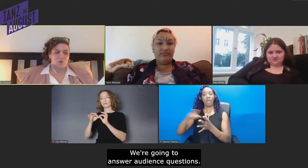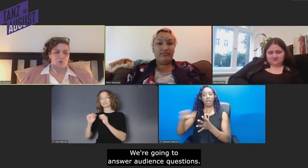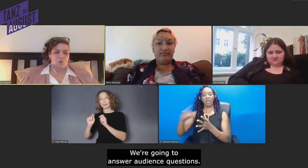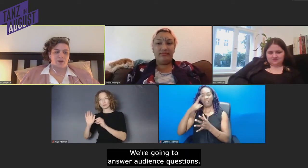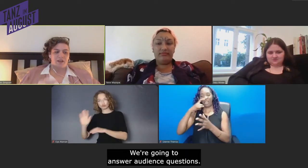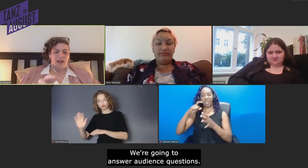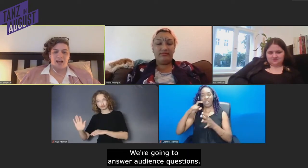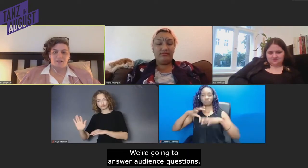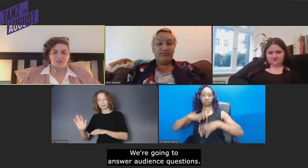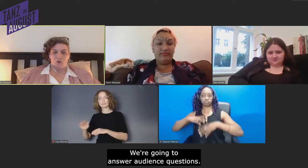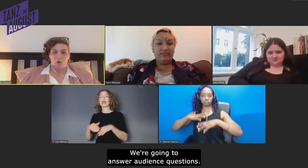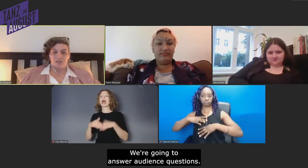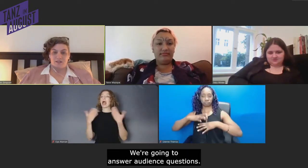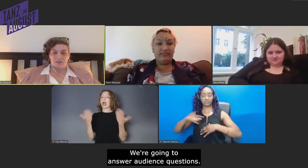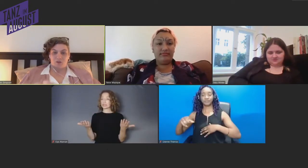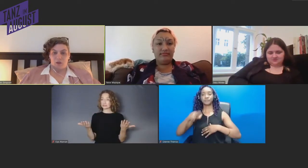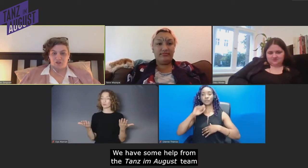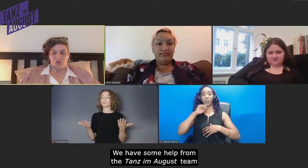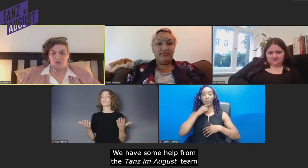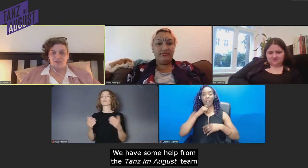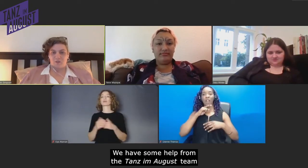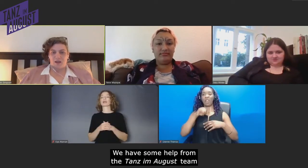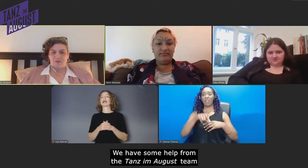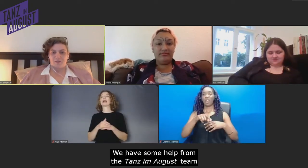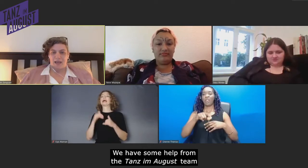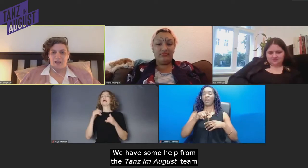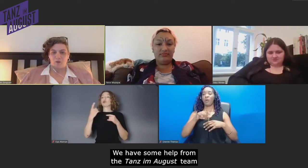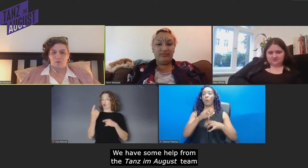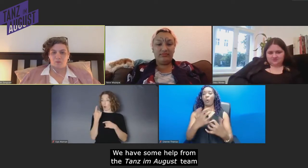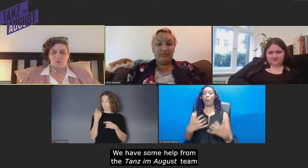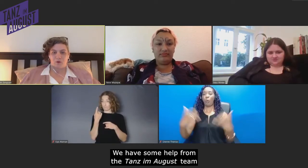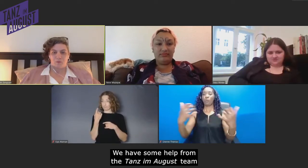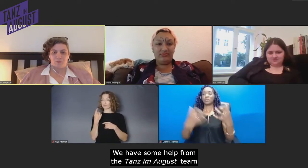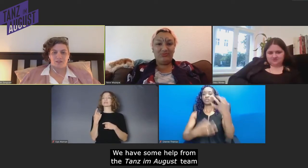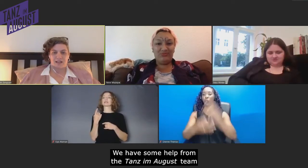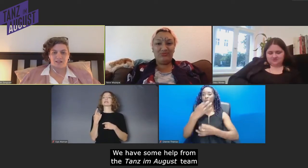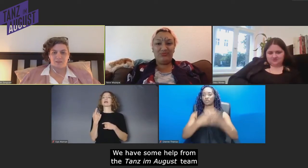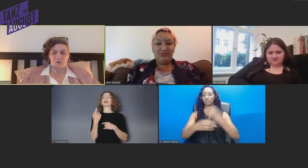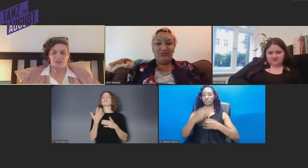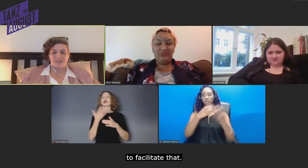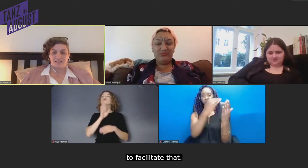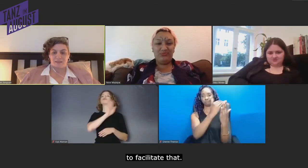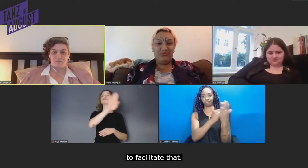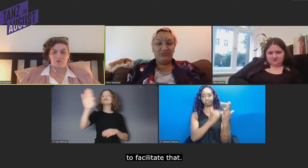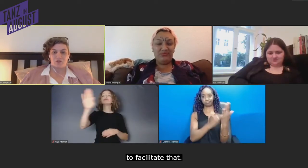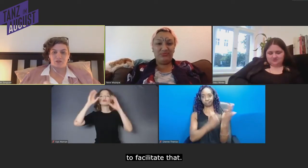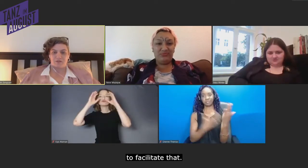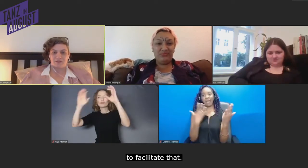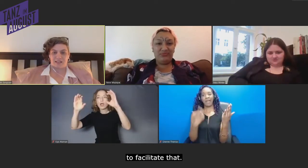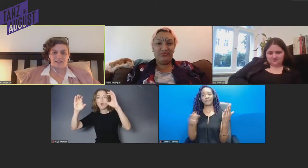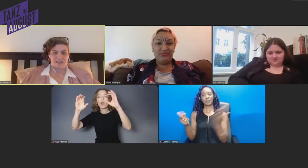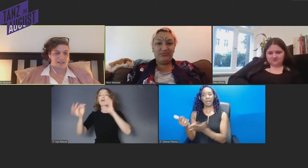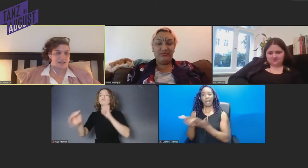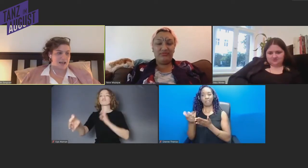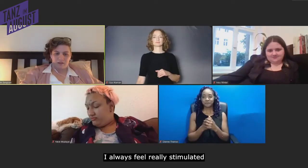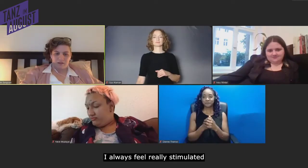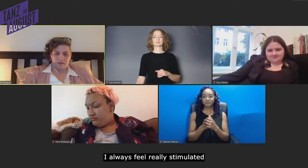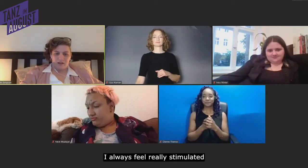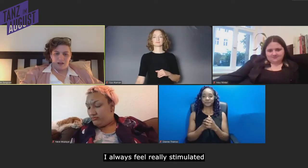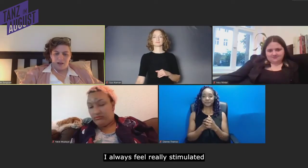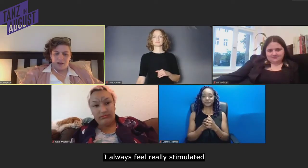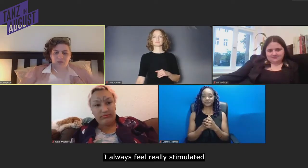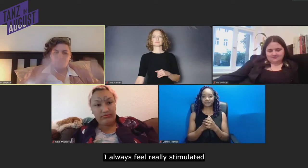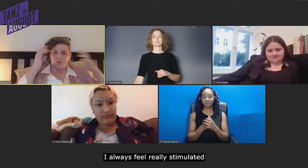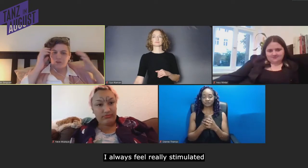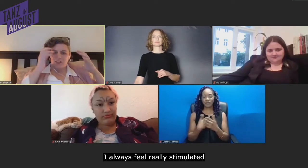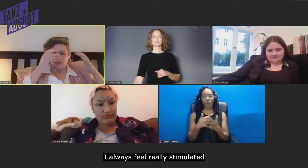So we're going to answer audience questions. We have some help from the Tanz in August team just to facilitate that. I